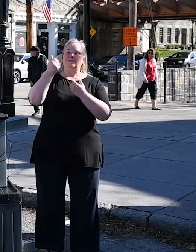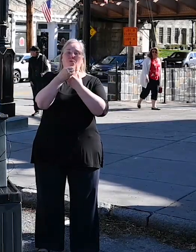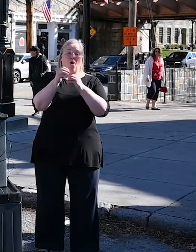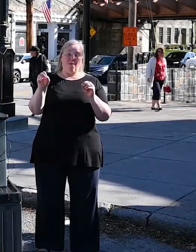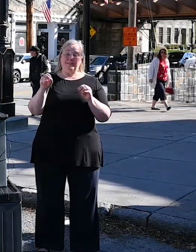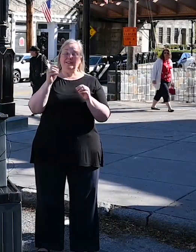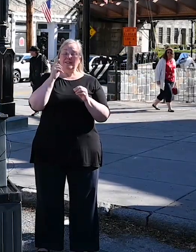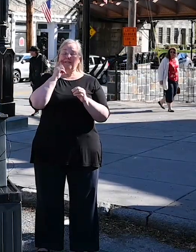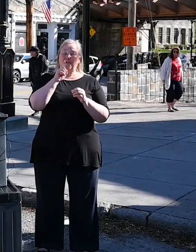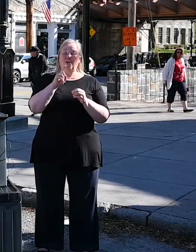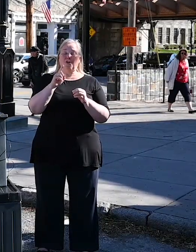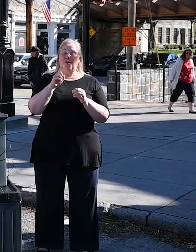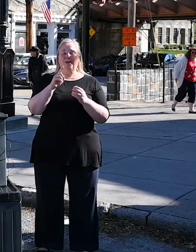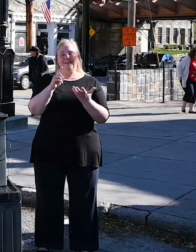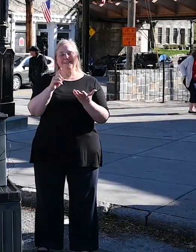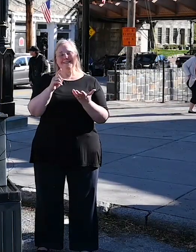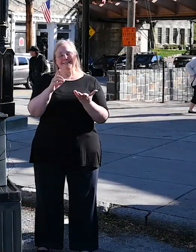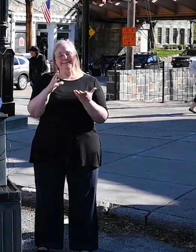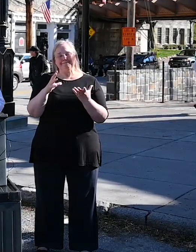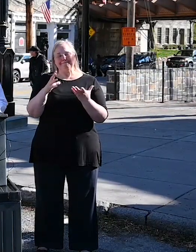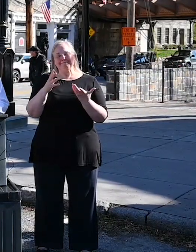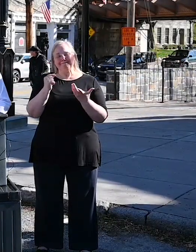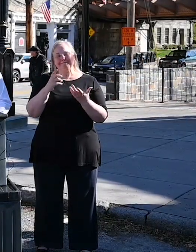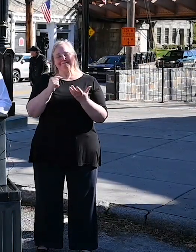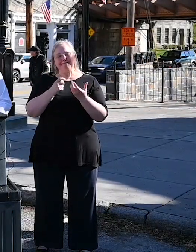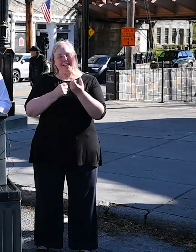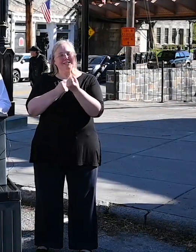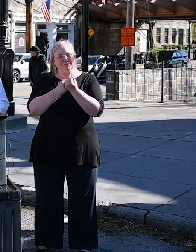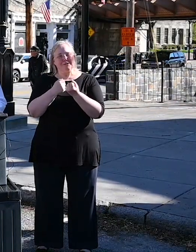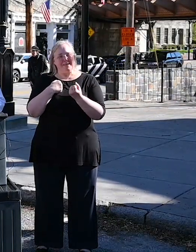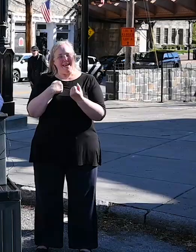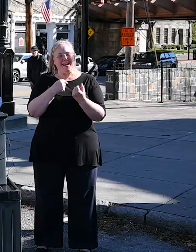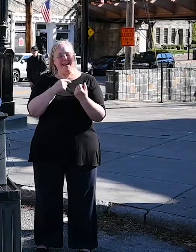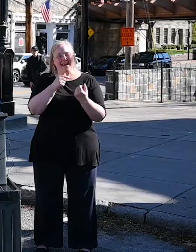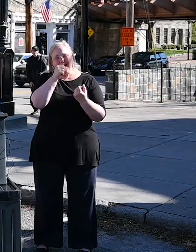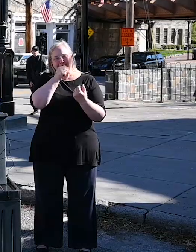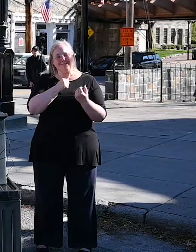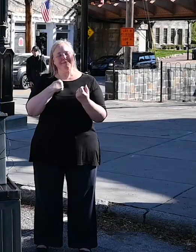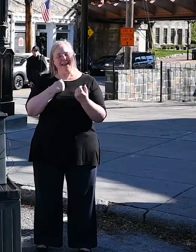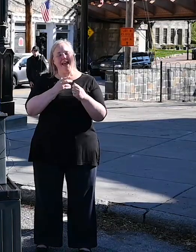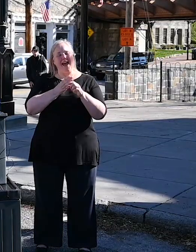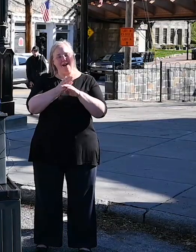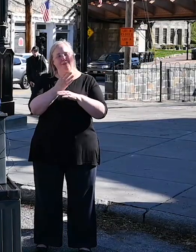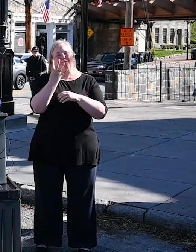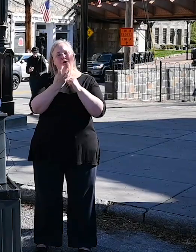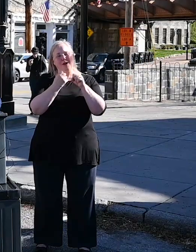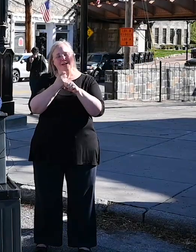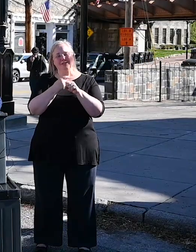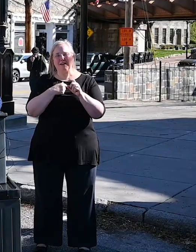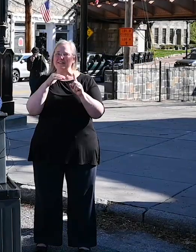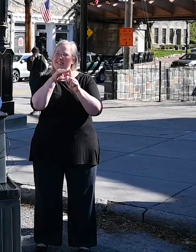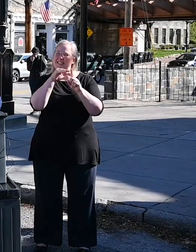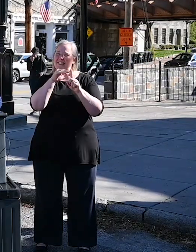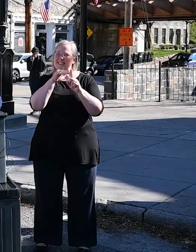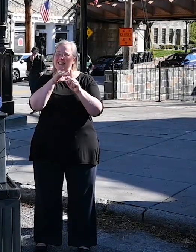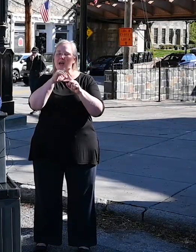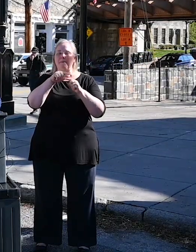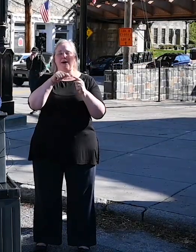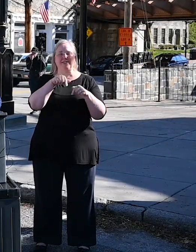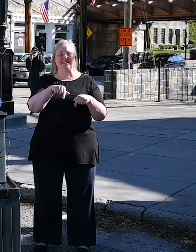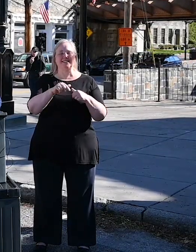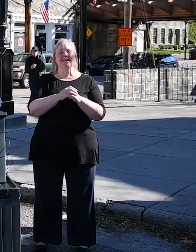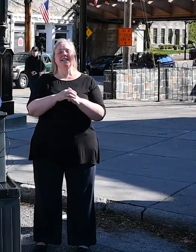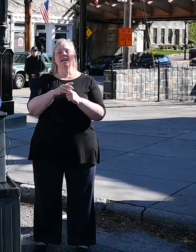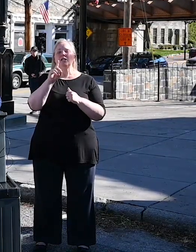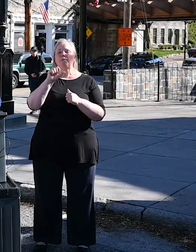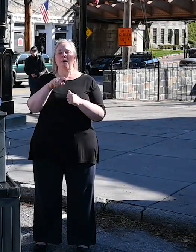office for indulging me after 4 years of pestering about this. The Department